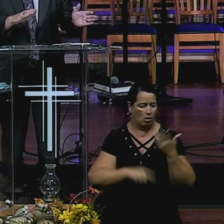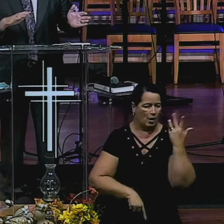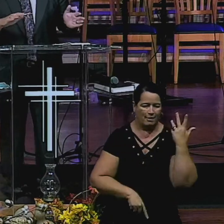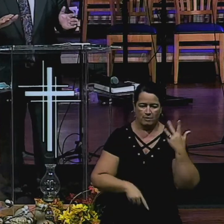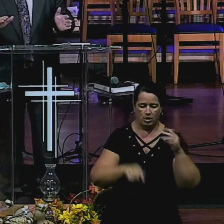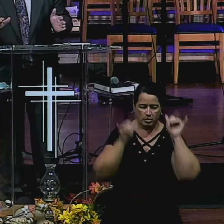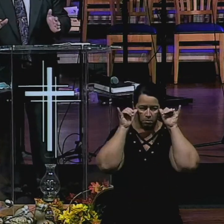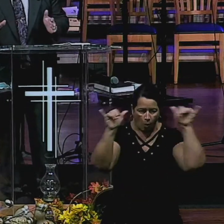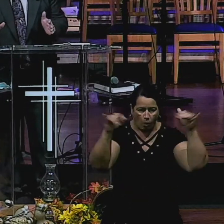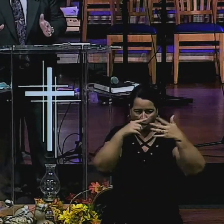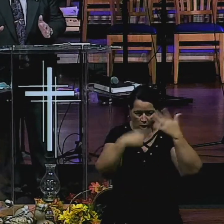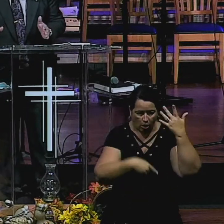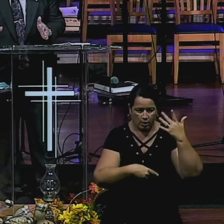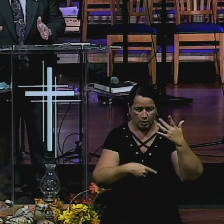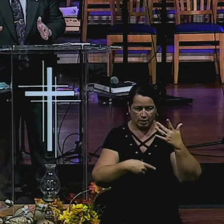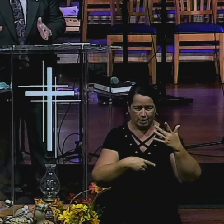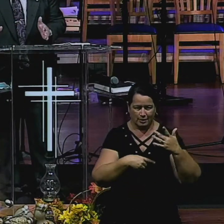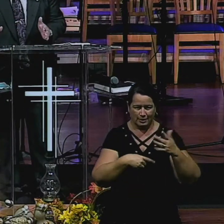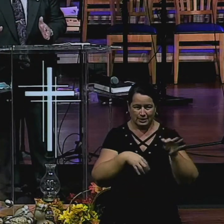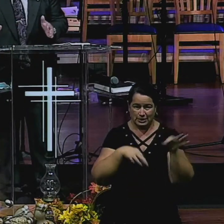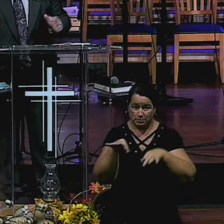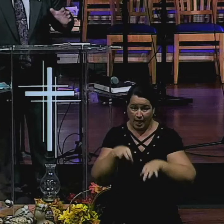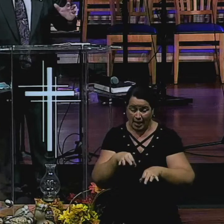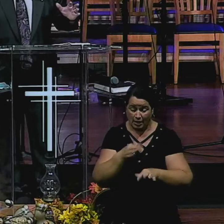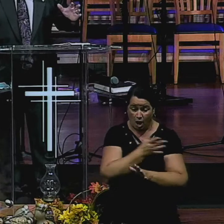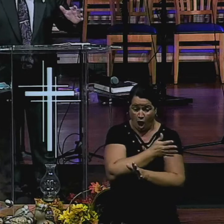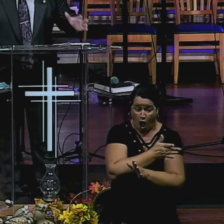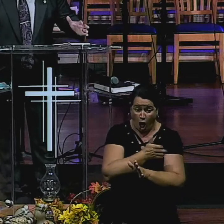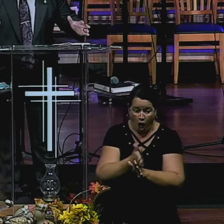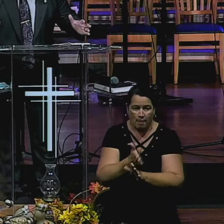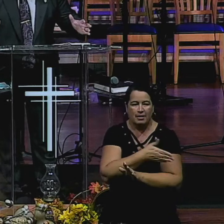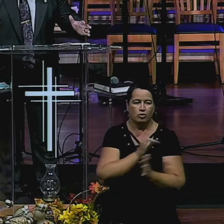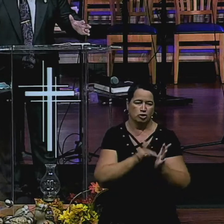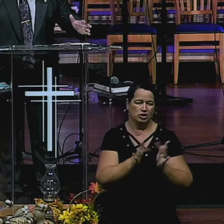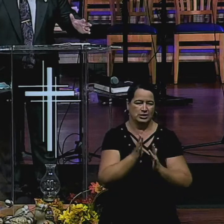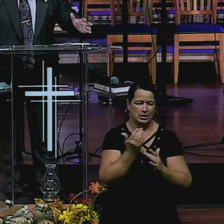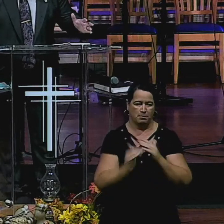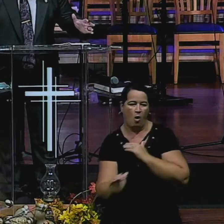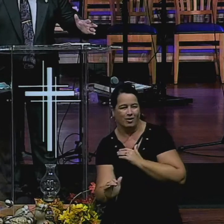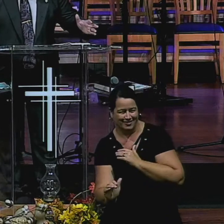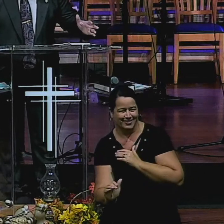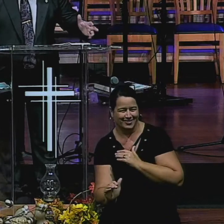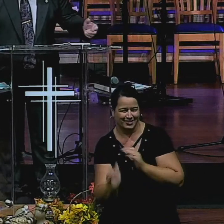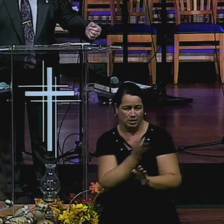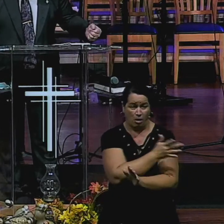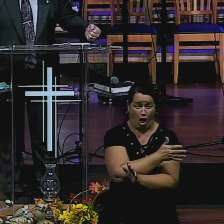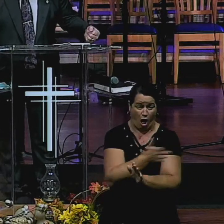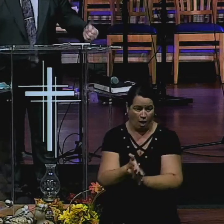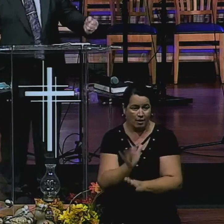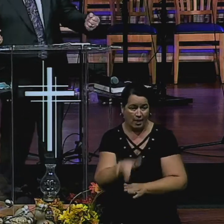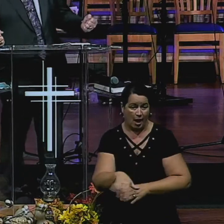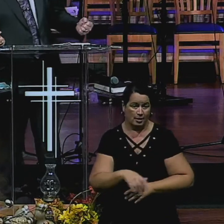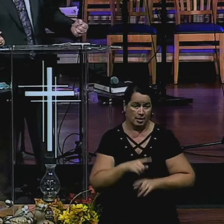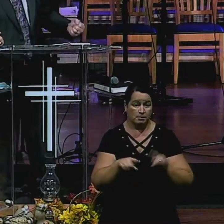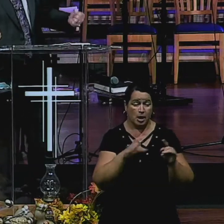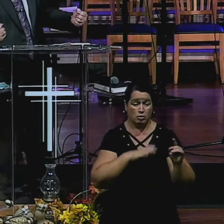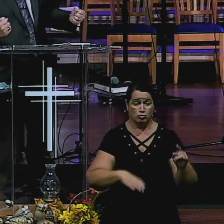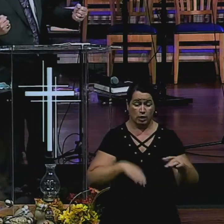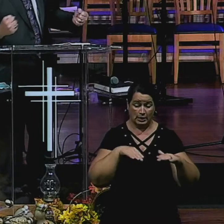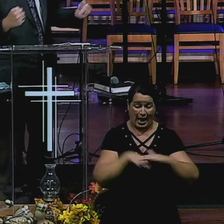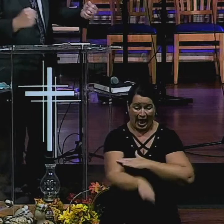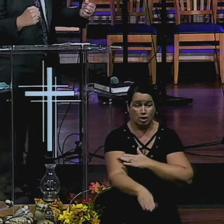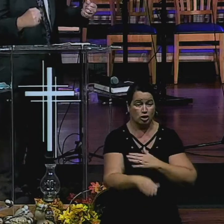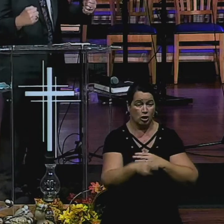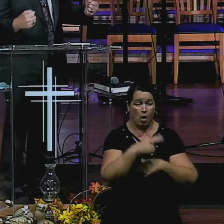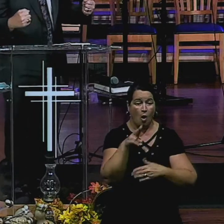all pointing to the day when Jesus would come. For Christ has entered not the holy places made with hands. You know, he didn't